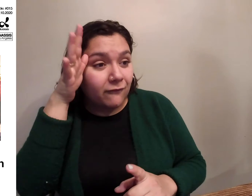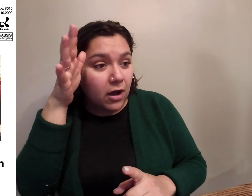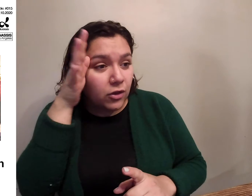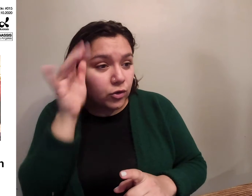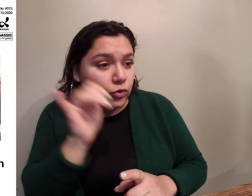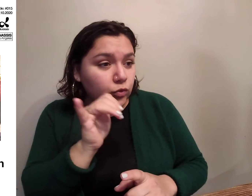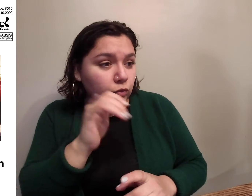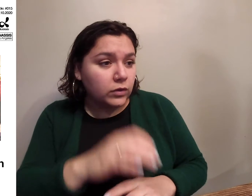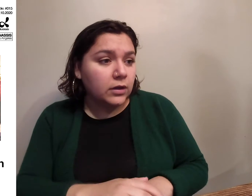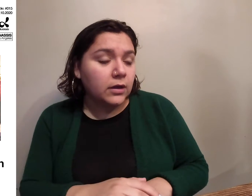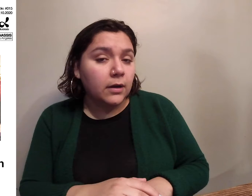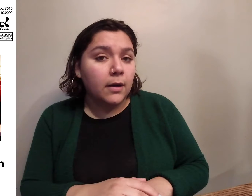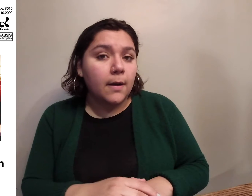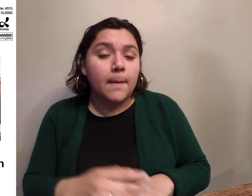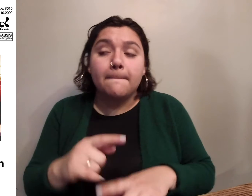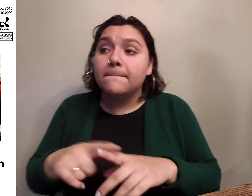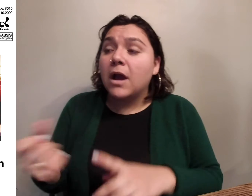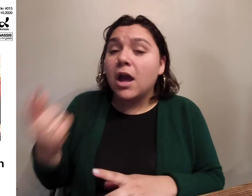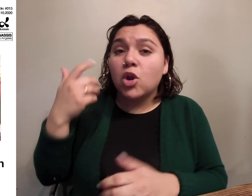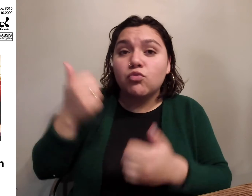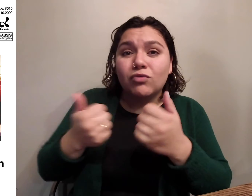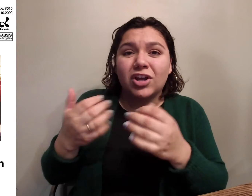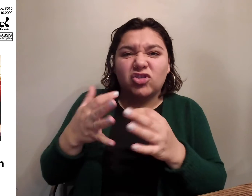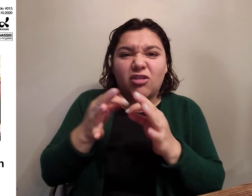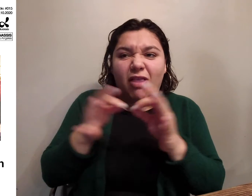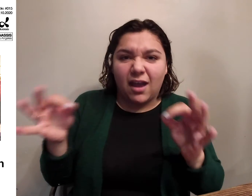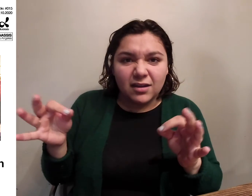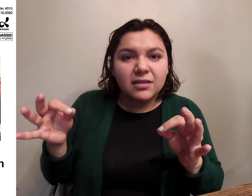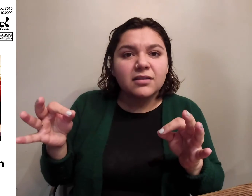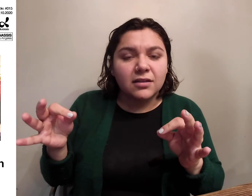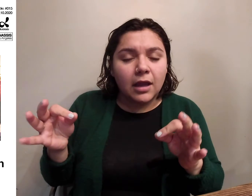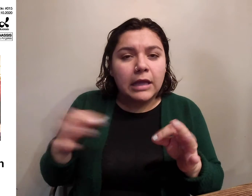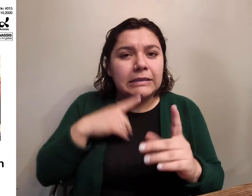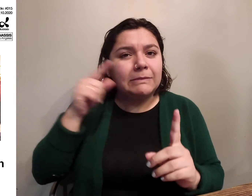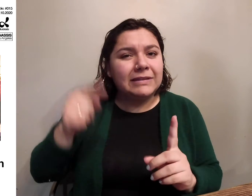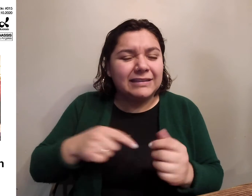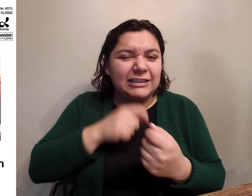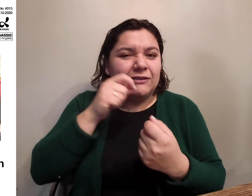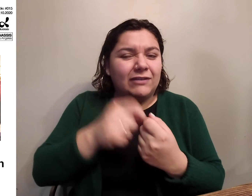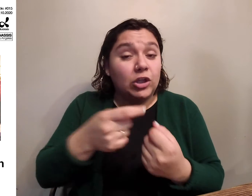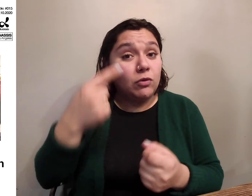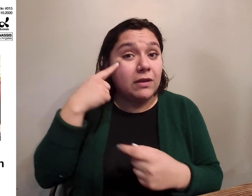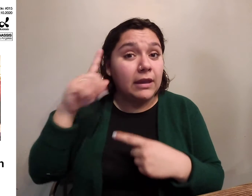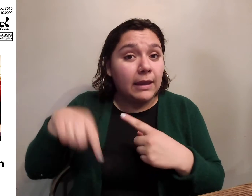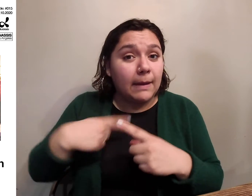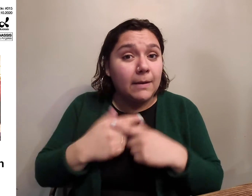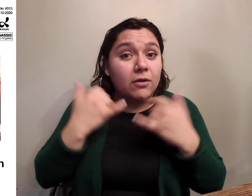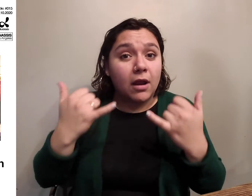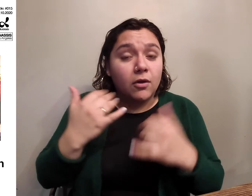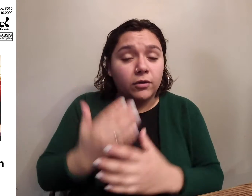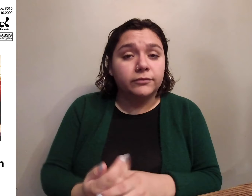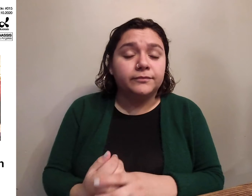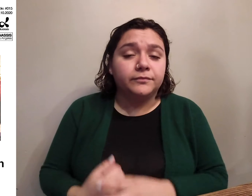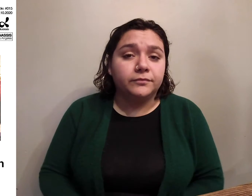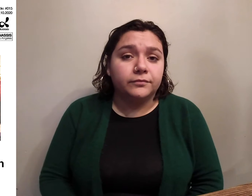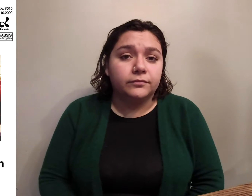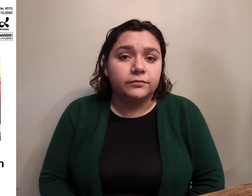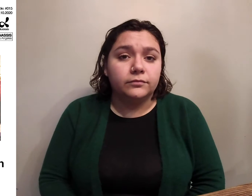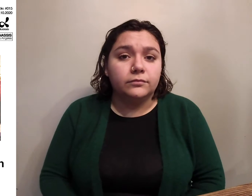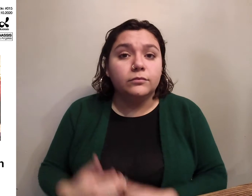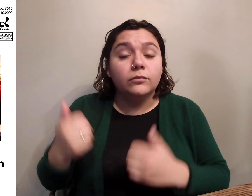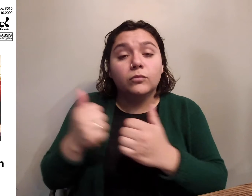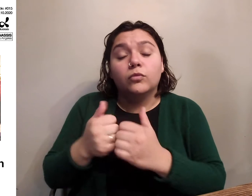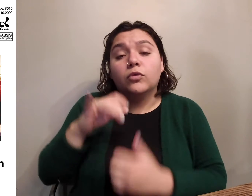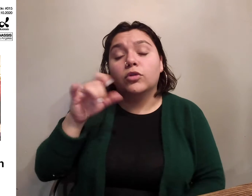ways. But what lines in particular are you thinking about now with